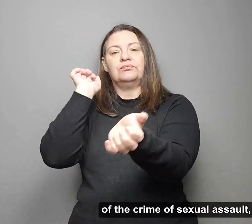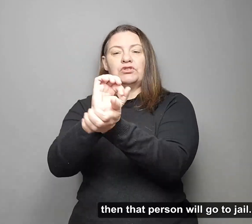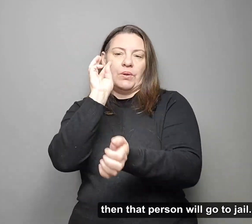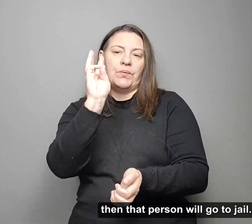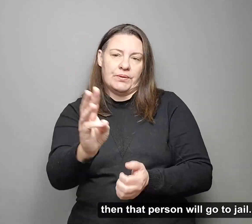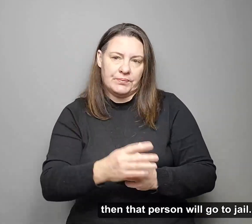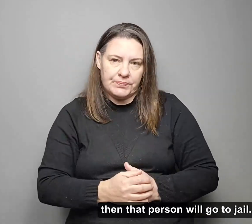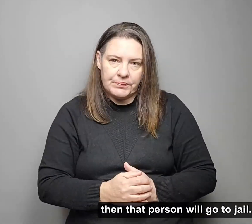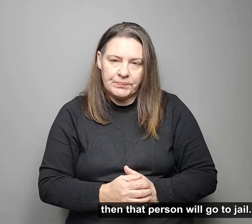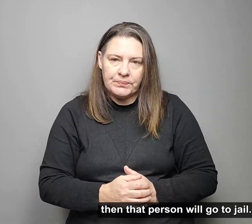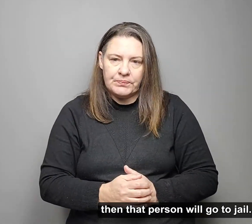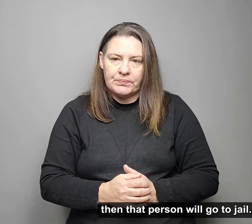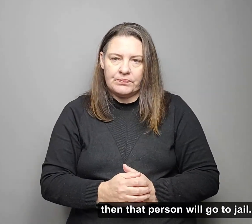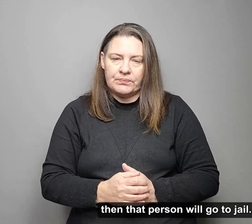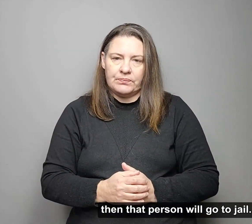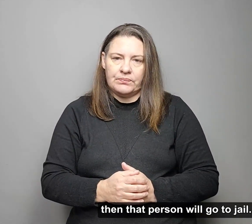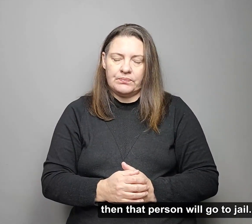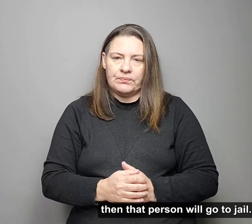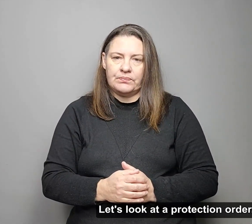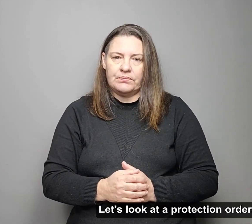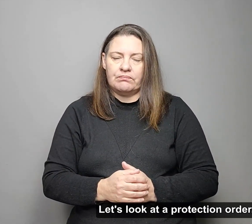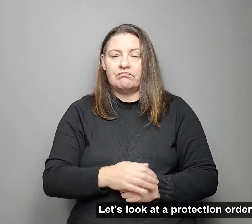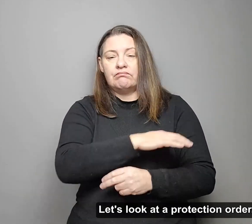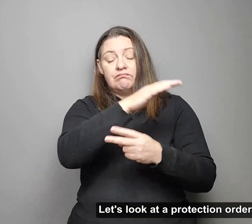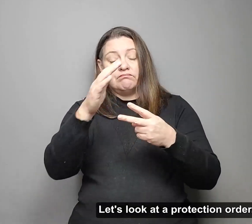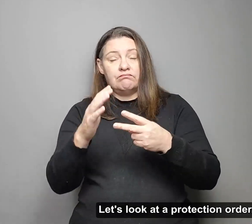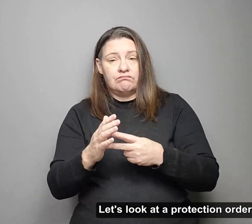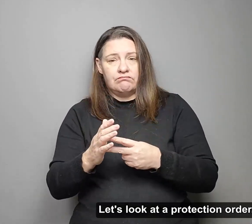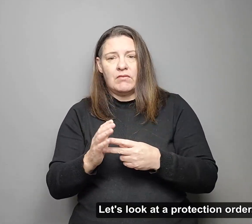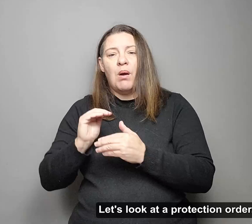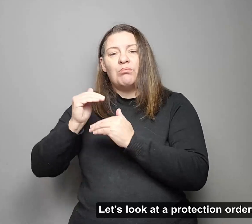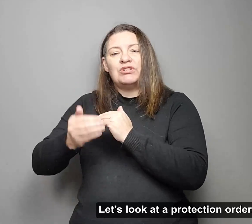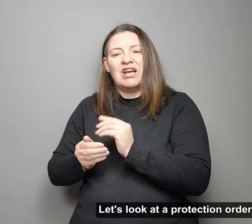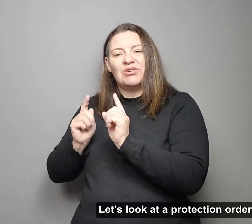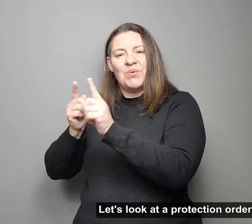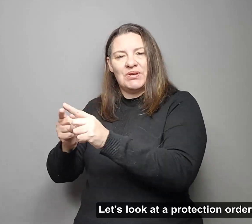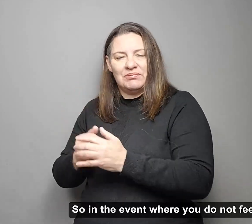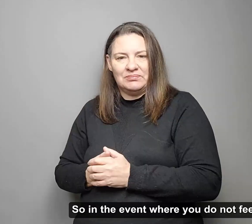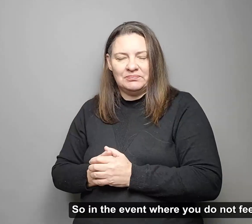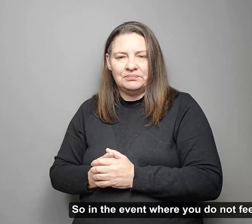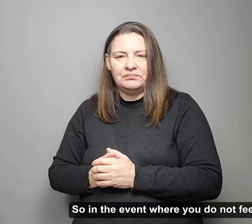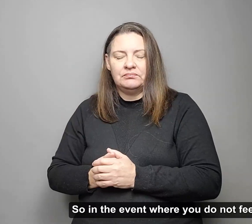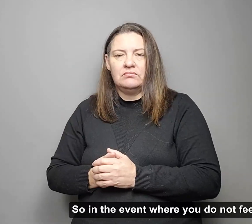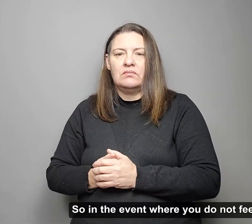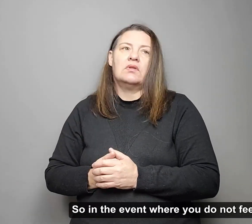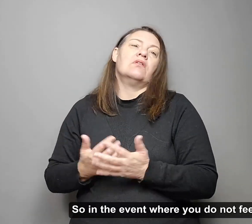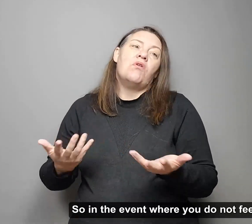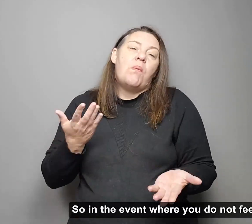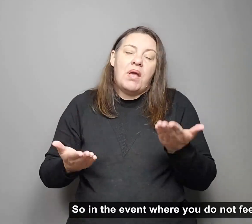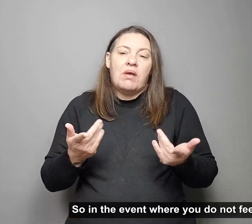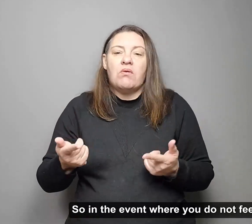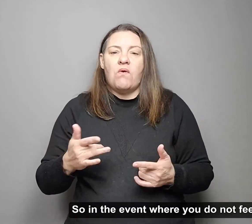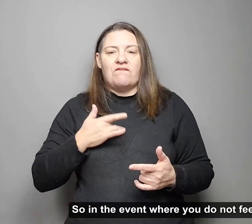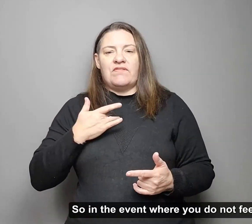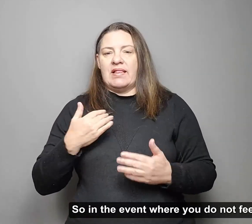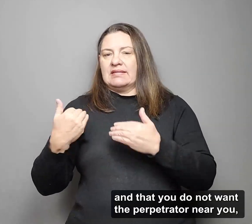assault, then that person will go to jail. Let's look at a protection order. So, in the event where you do